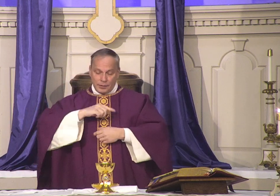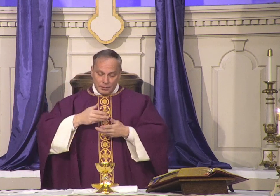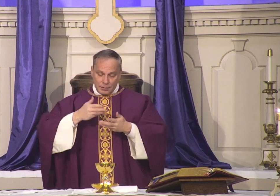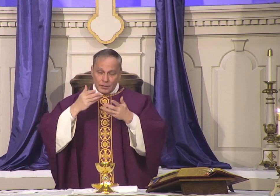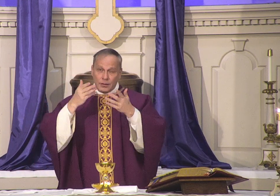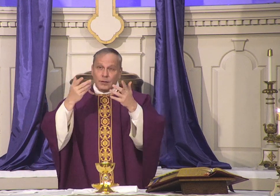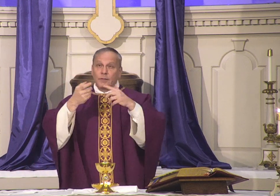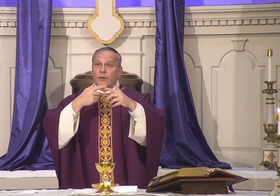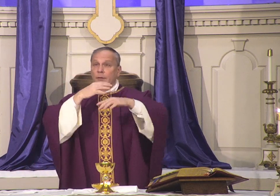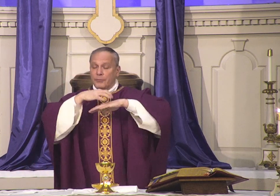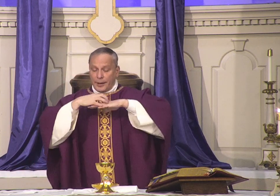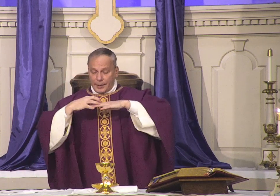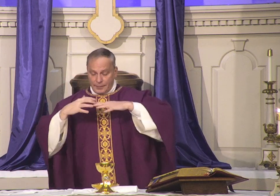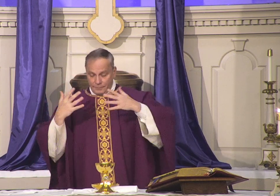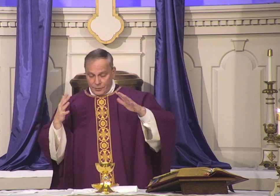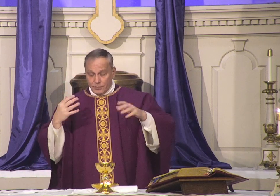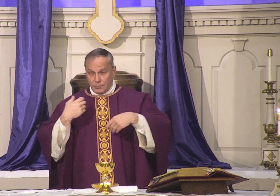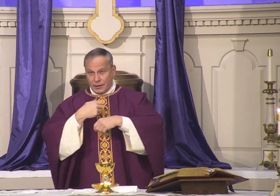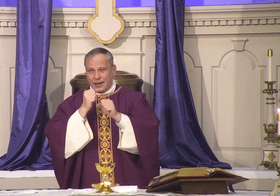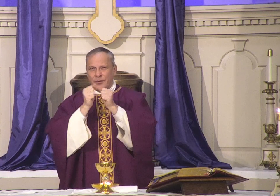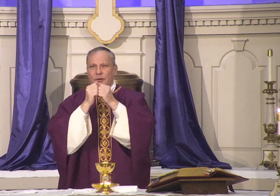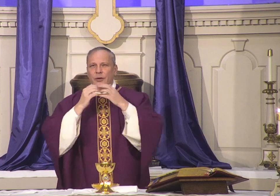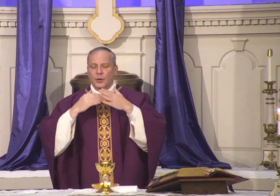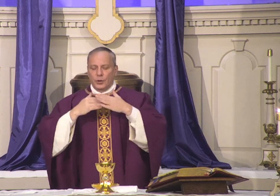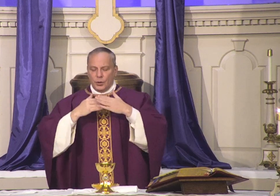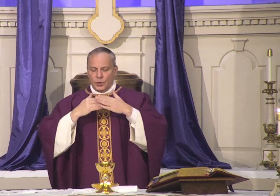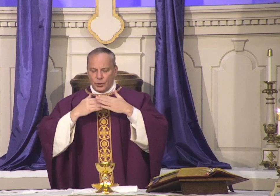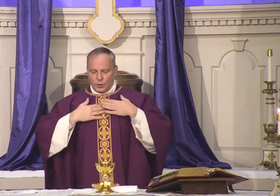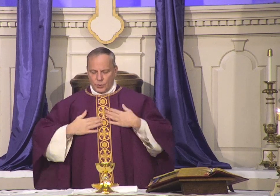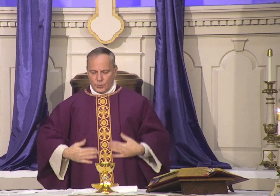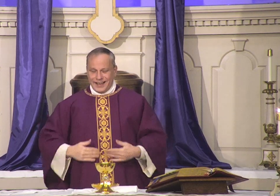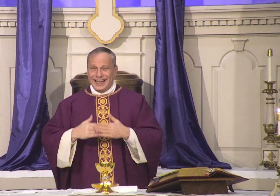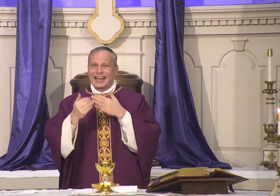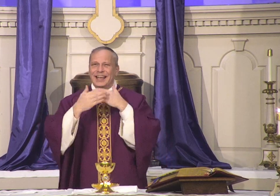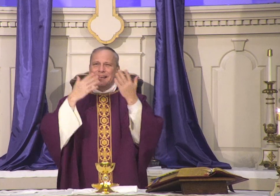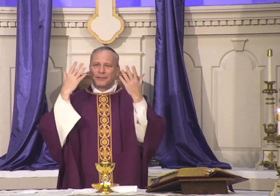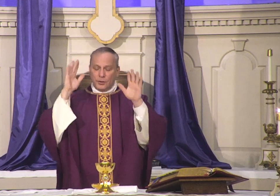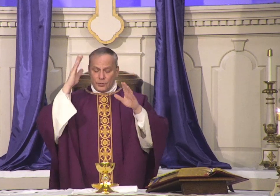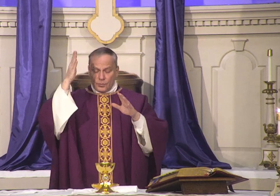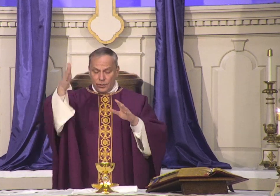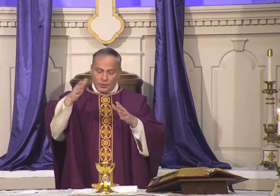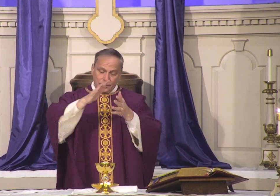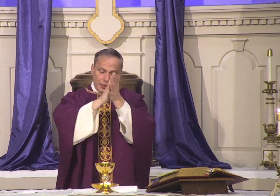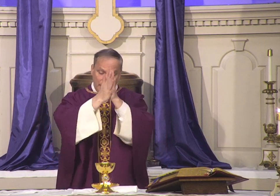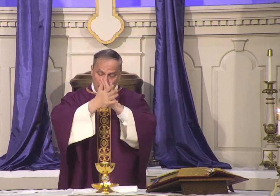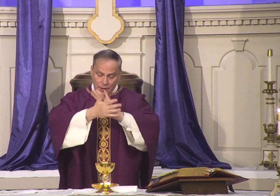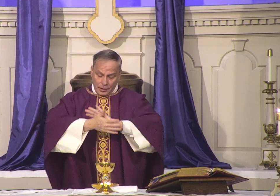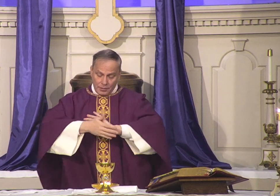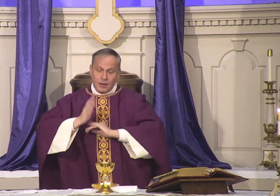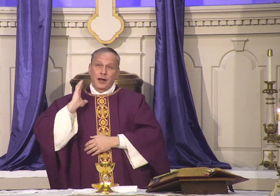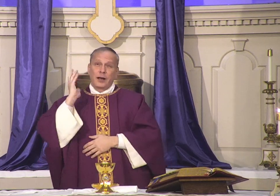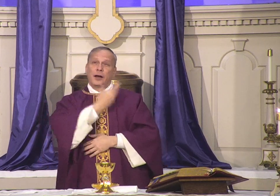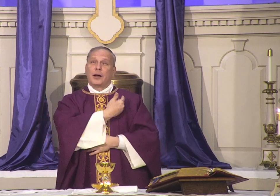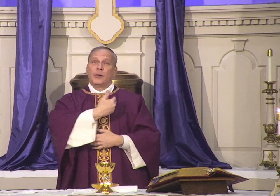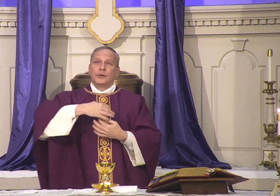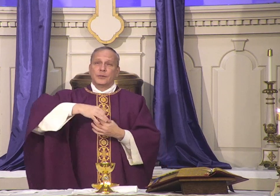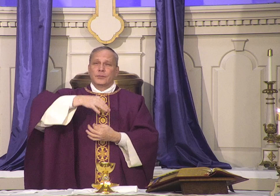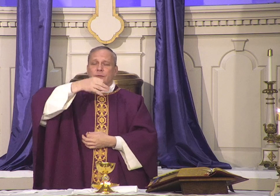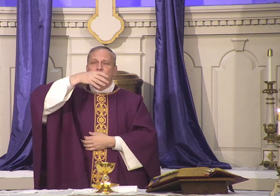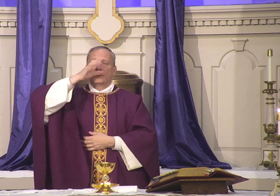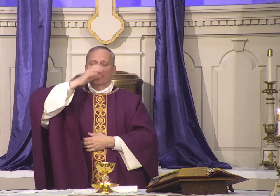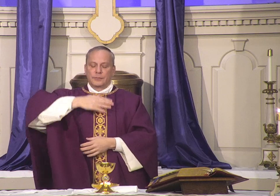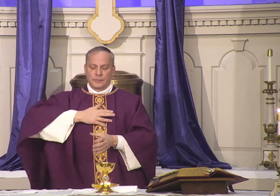you, fruit of the vine and work of human hands. It will become our spiritual